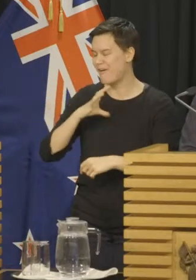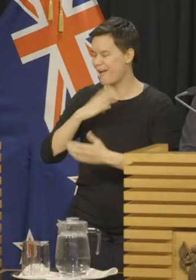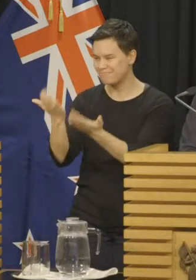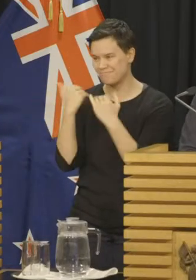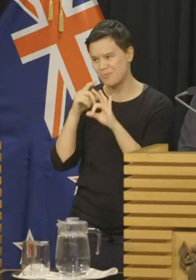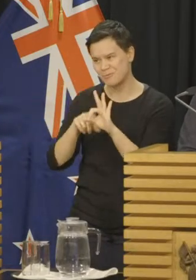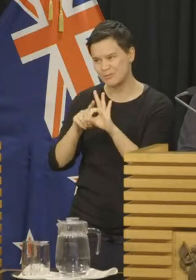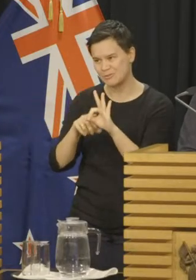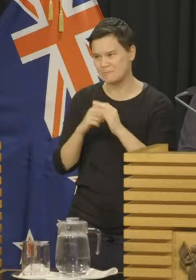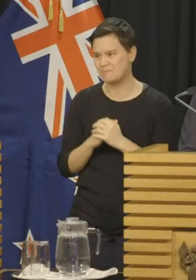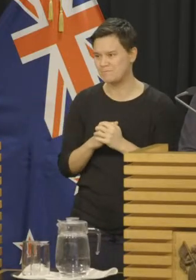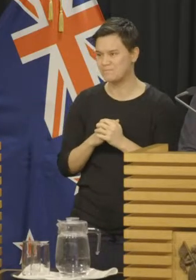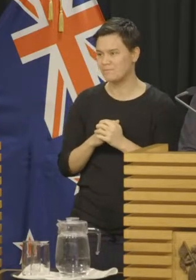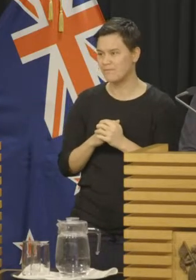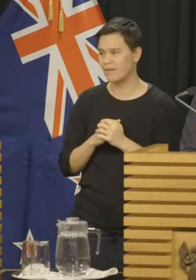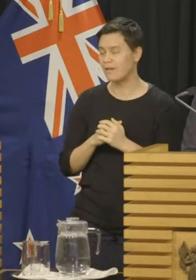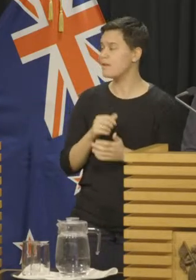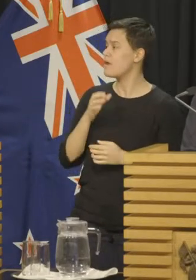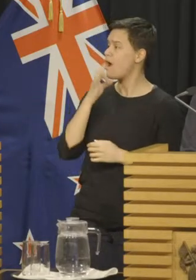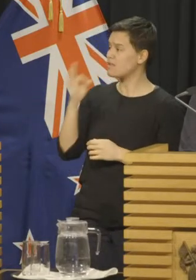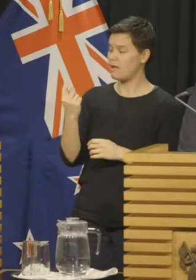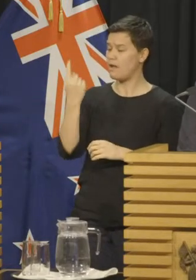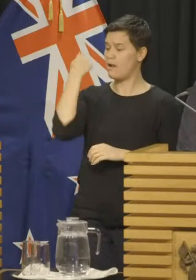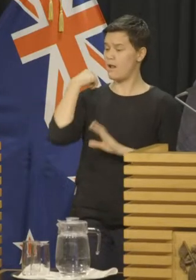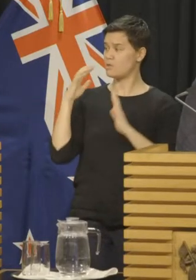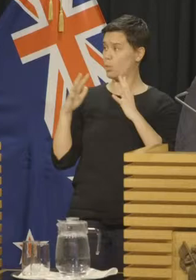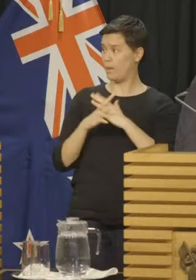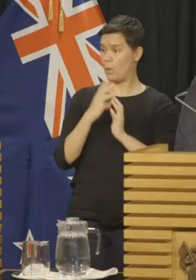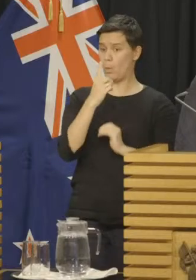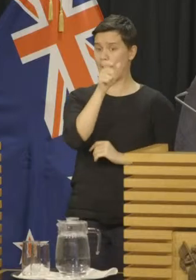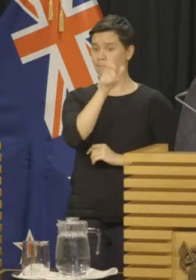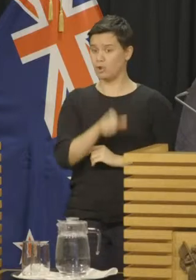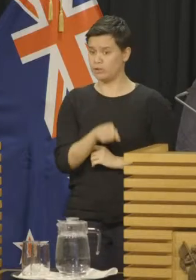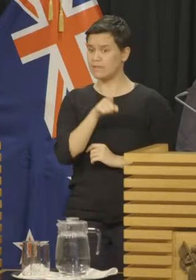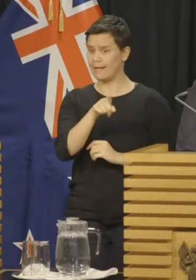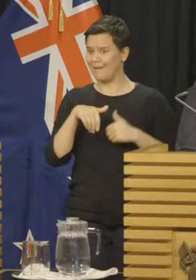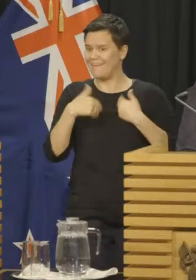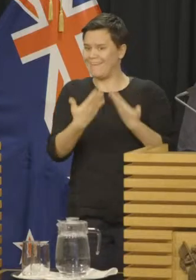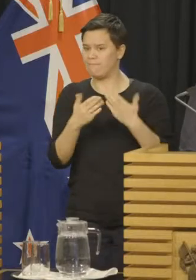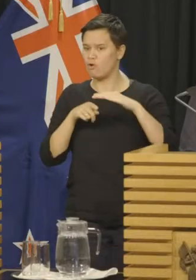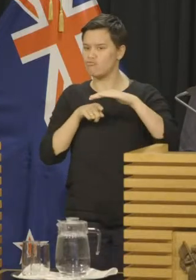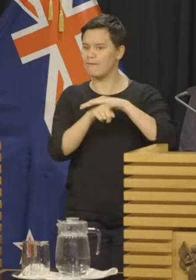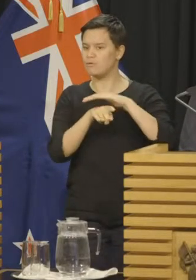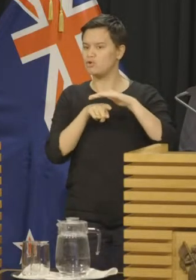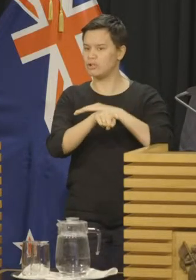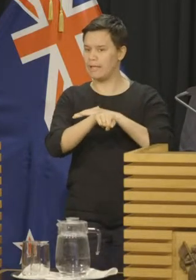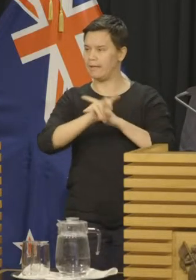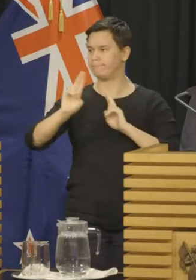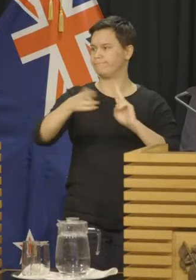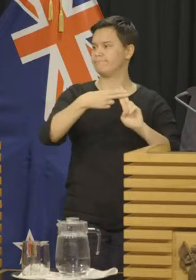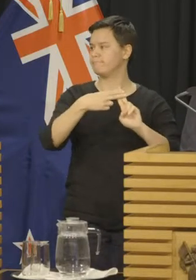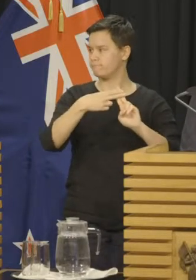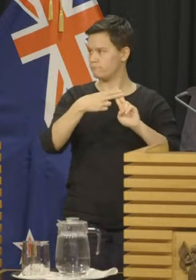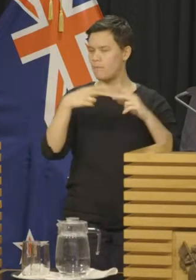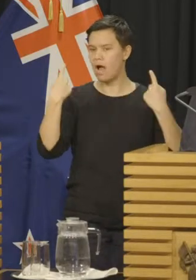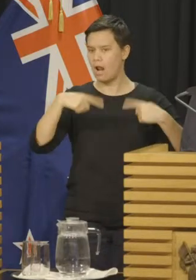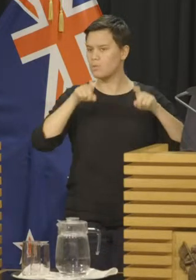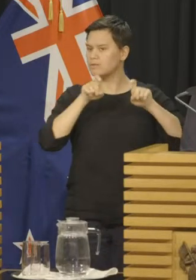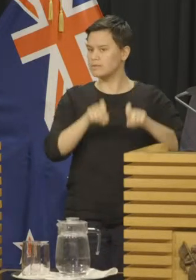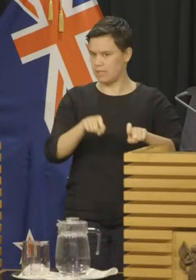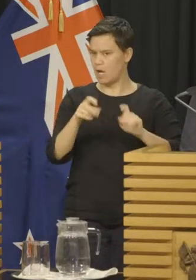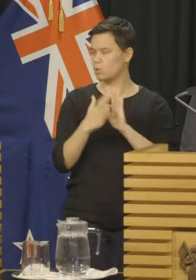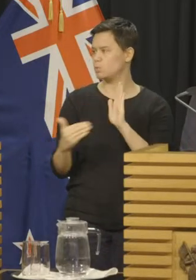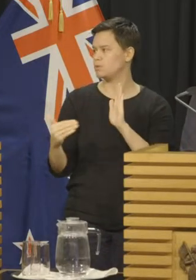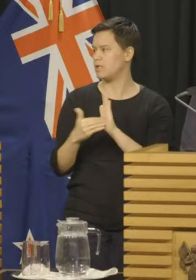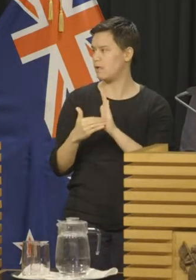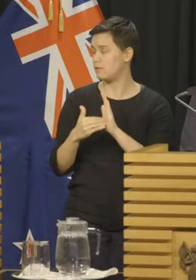Beirut Bhutani was last week granted refugee status. The opposition leader today, Judith Collins, described it as a very interesting situation